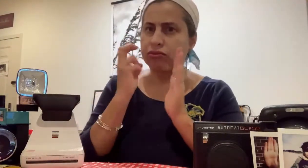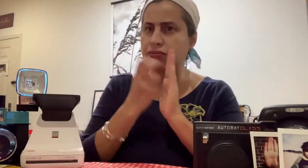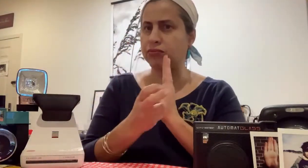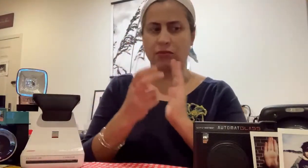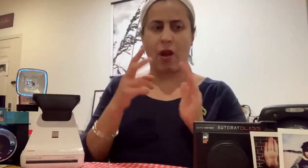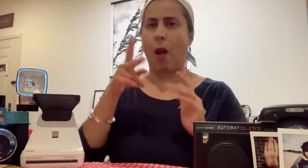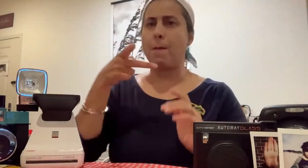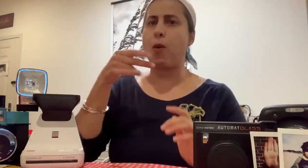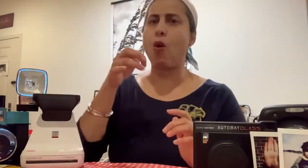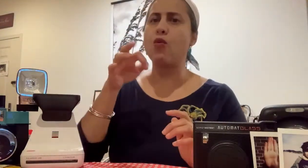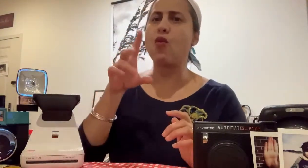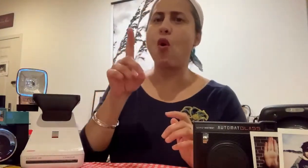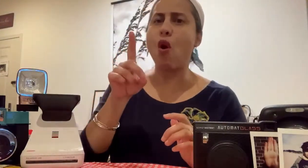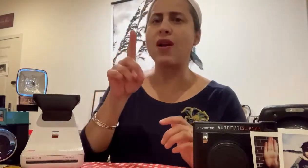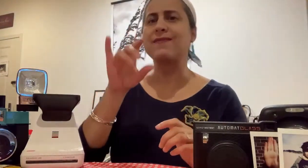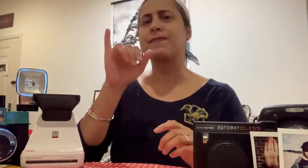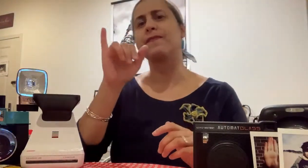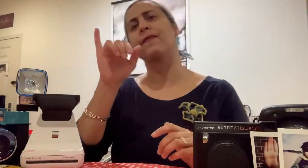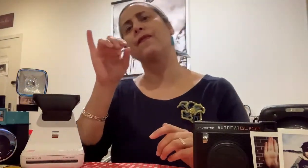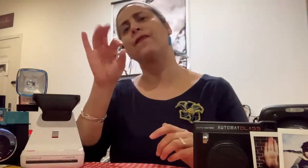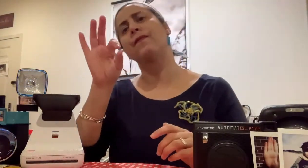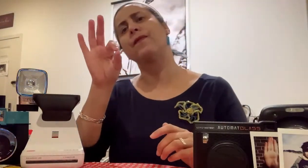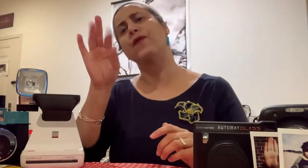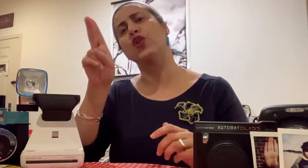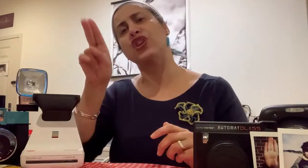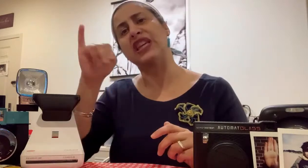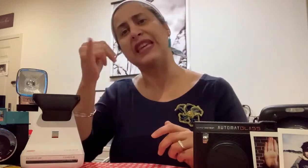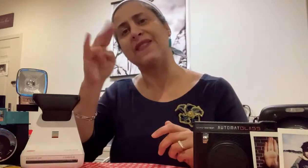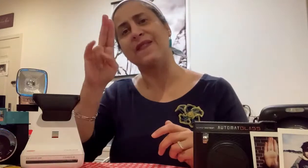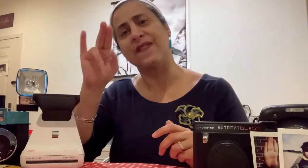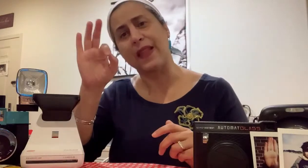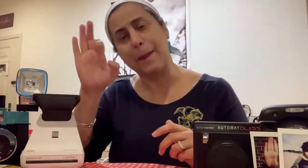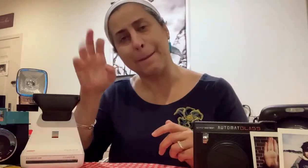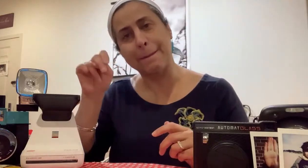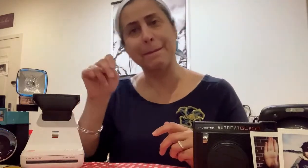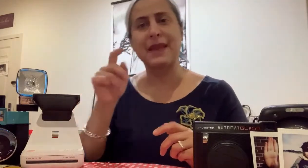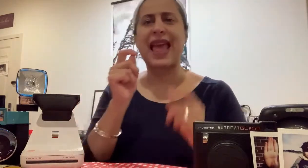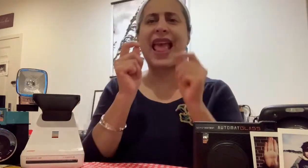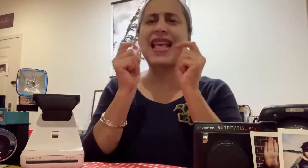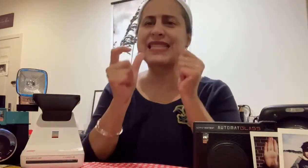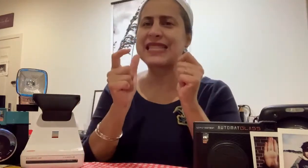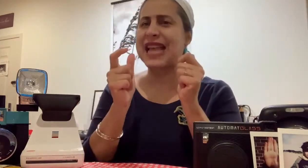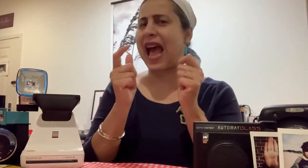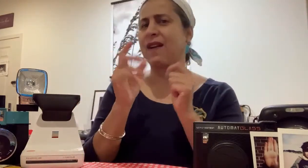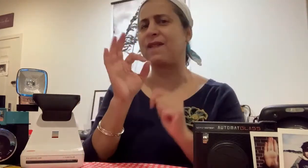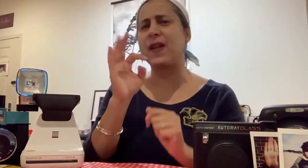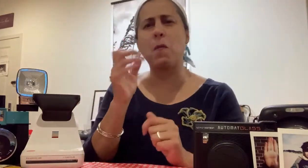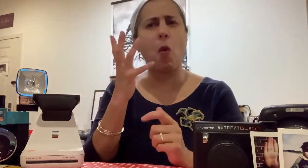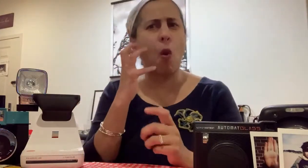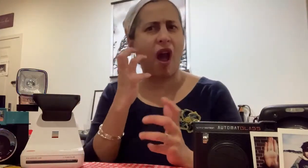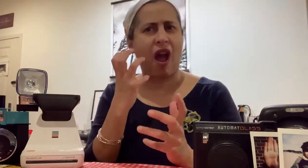So let me show you a little bit how to use them. These are a Polaroid, you know, Fuji film.